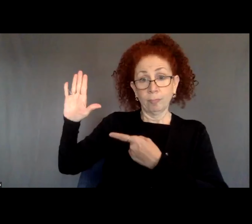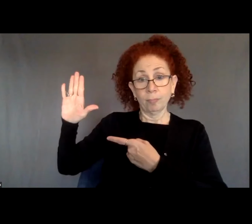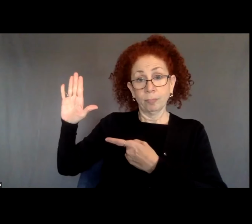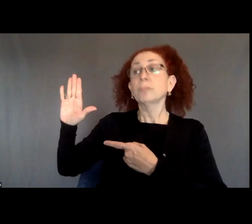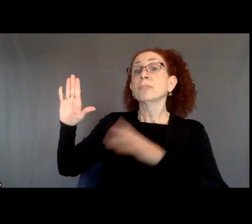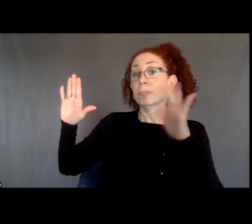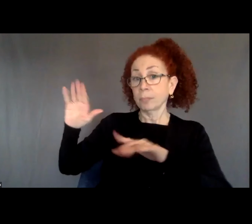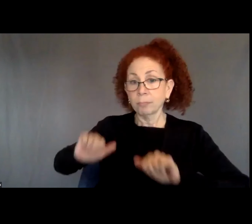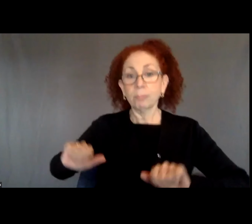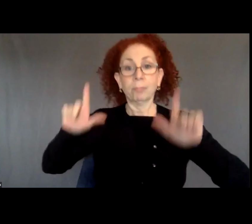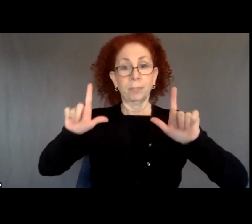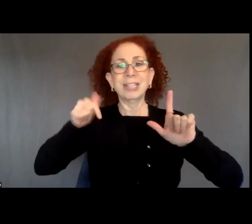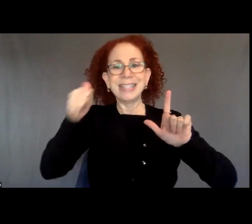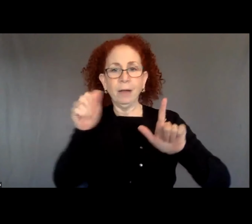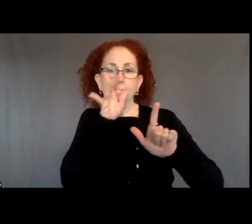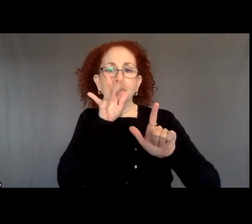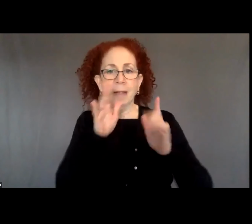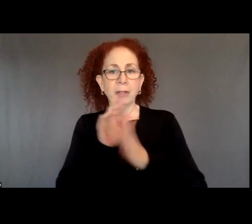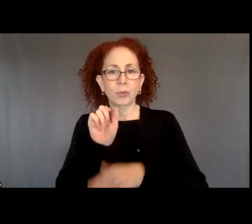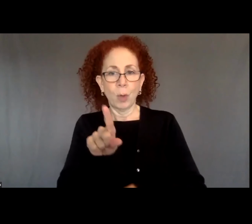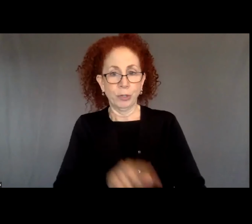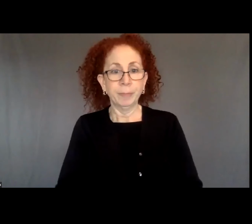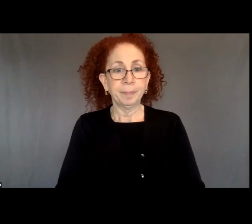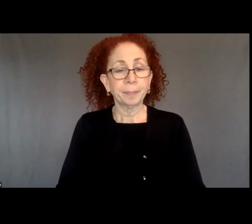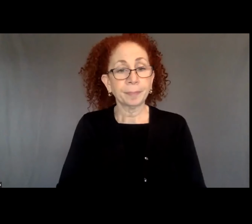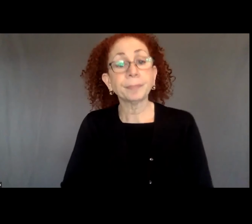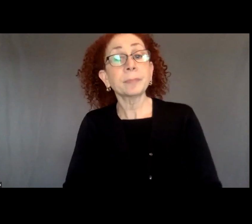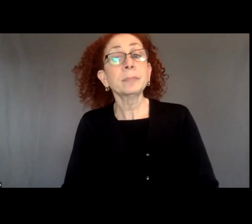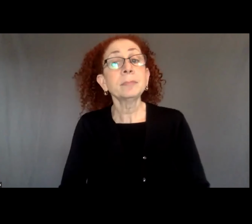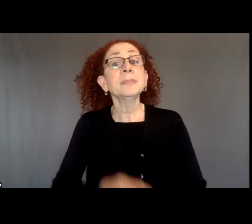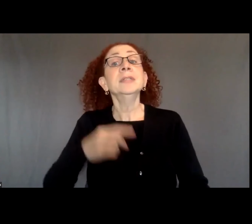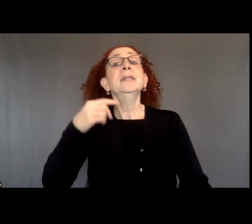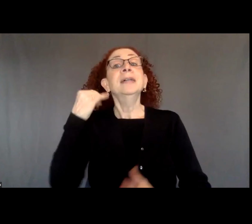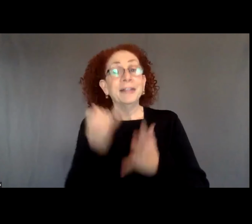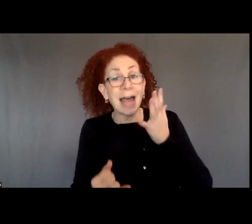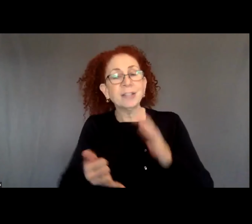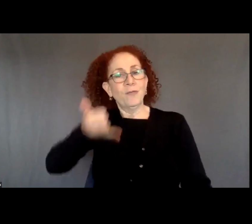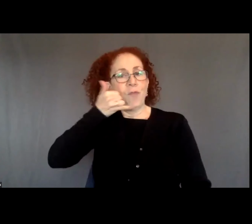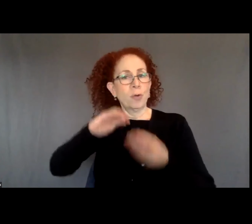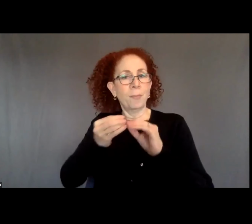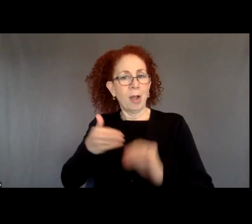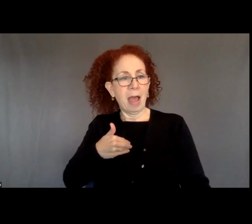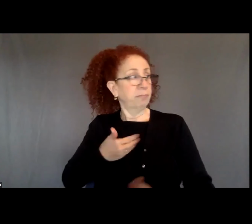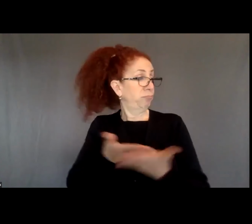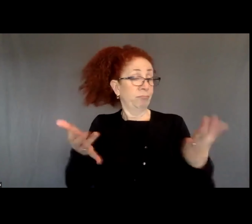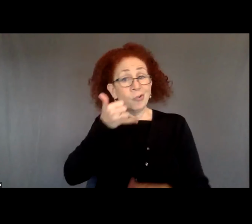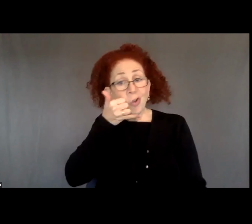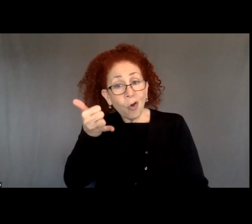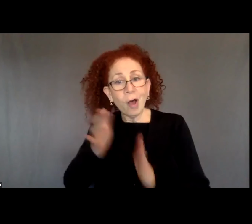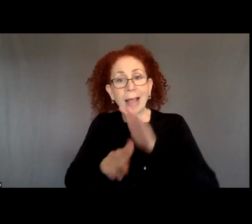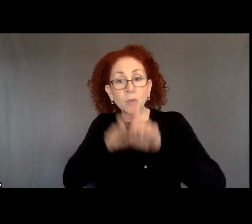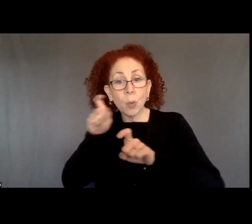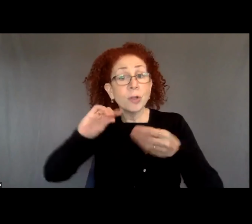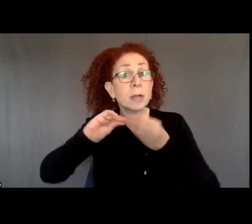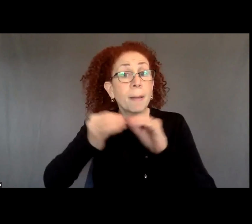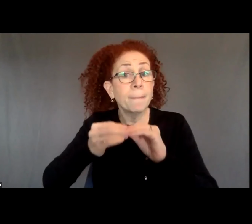unmute yourself and ask your question. Finally, we have a phone line where anyone can call in to ask a question. And that number